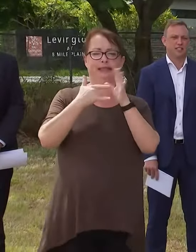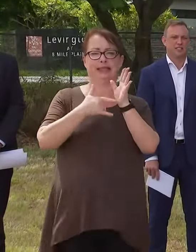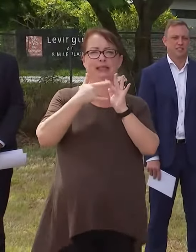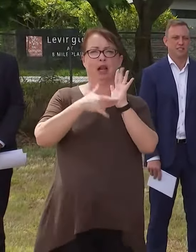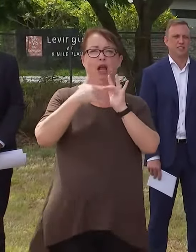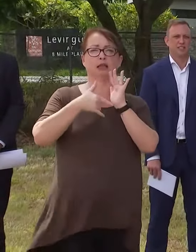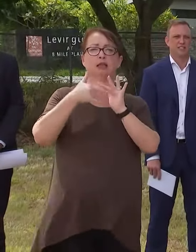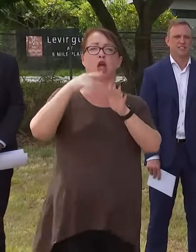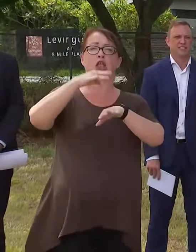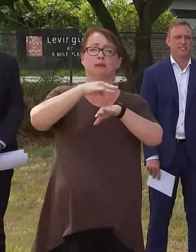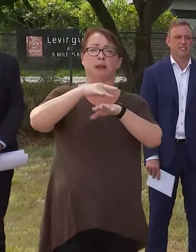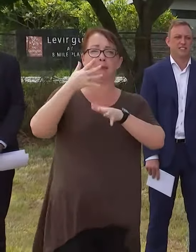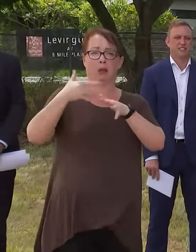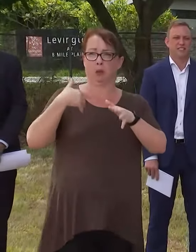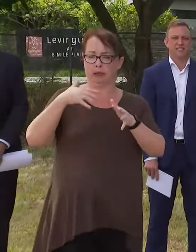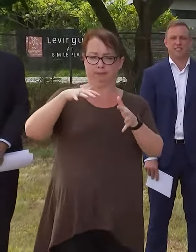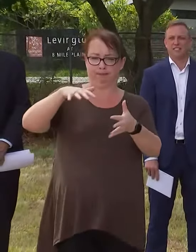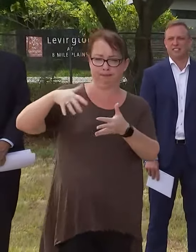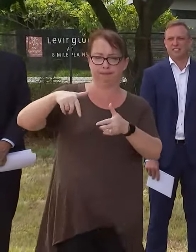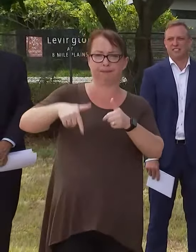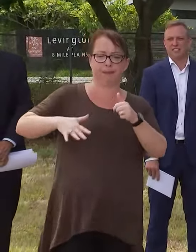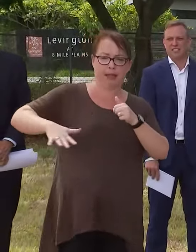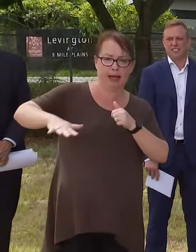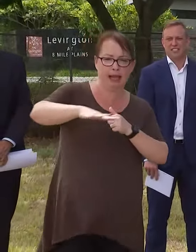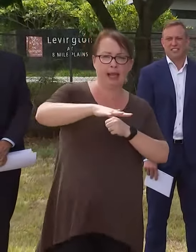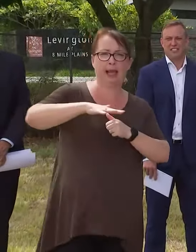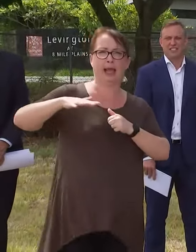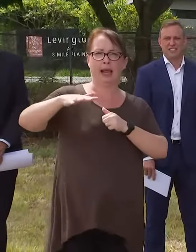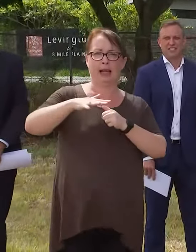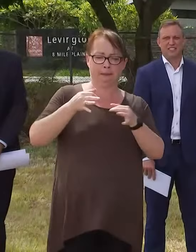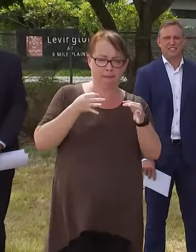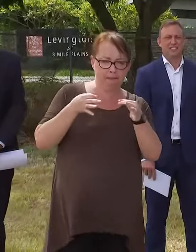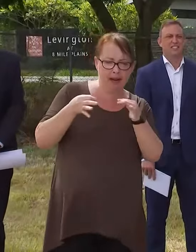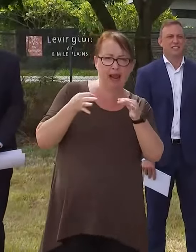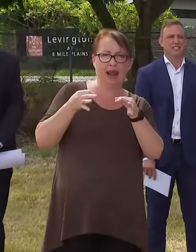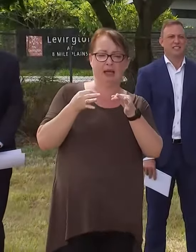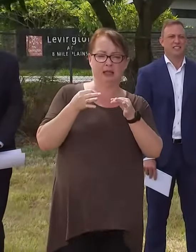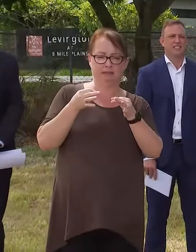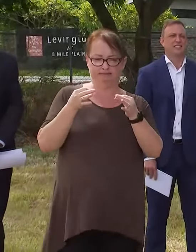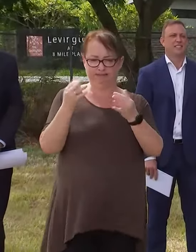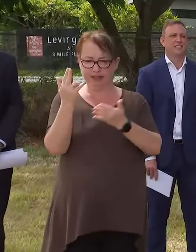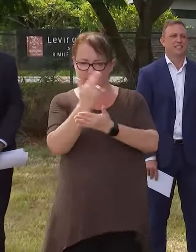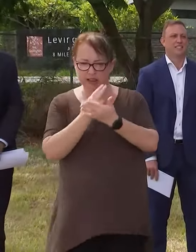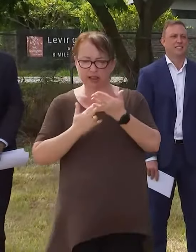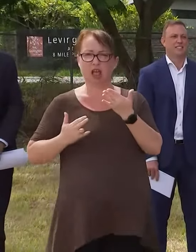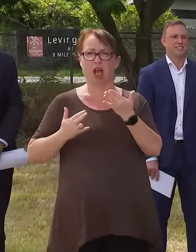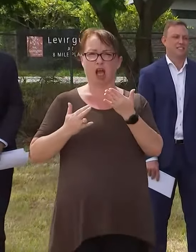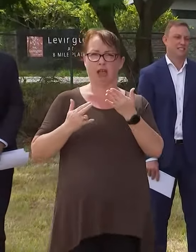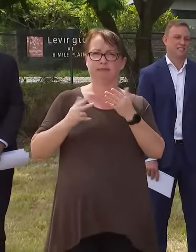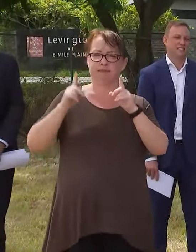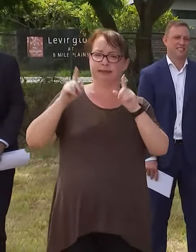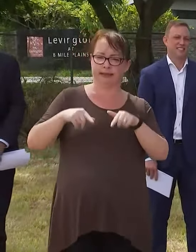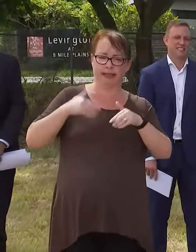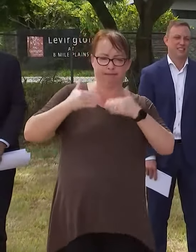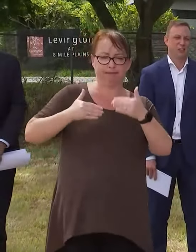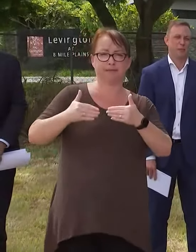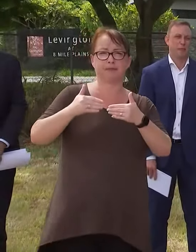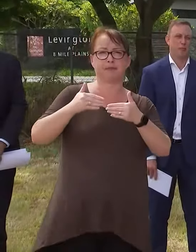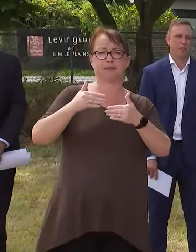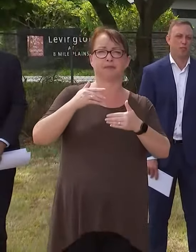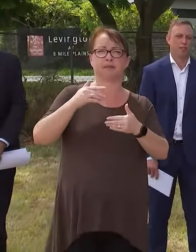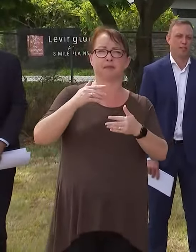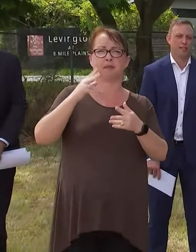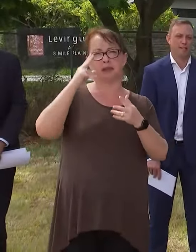of the land. The detailed planning and design is definitely underway with the others, and we expect construction to